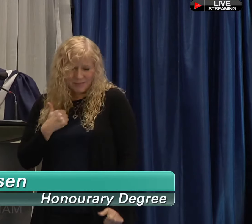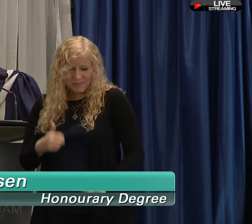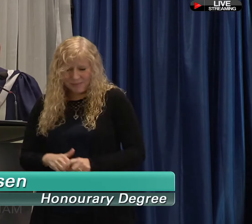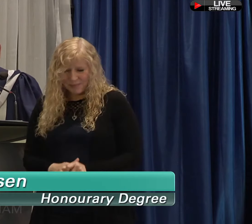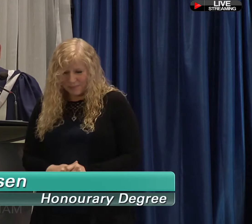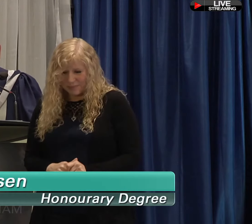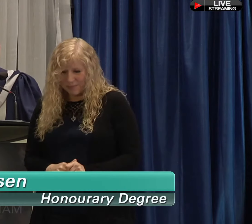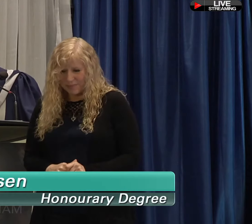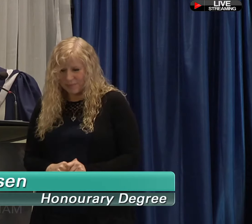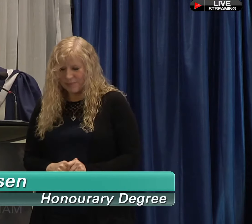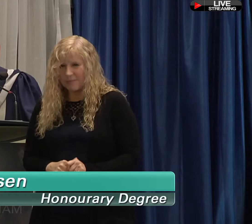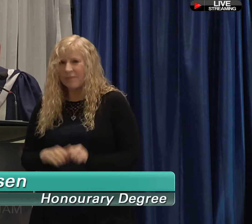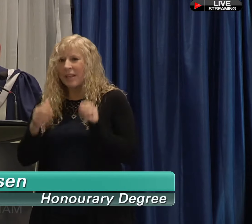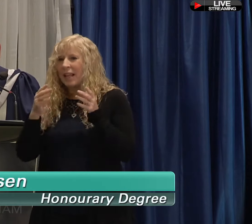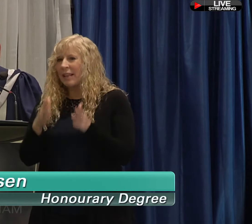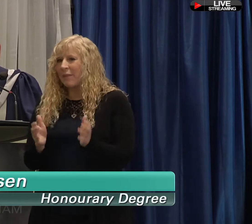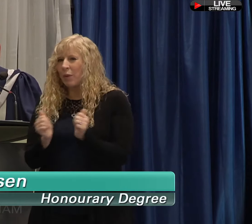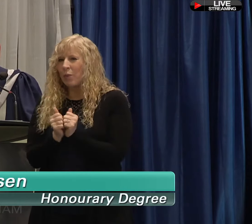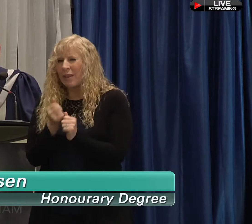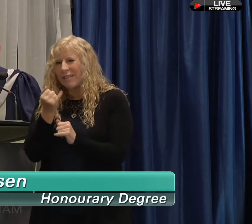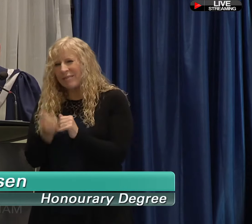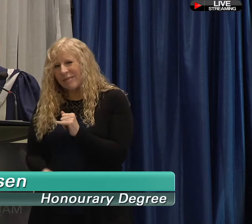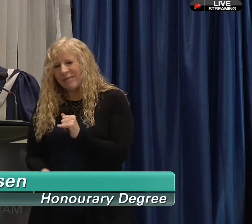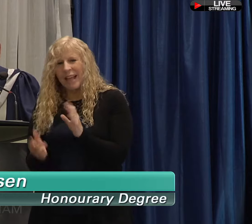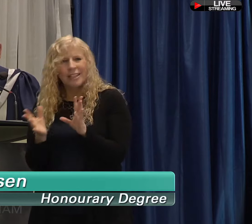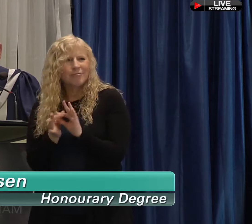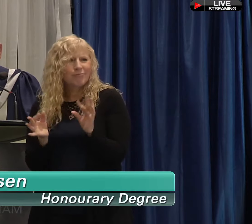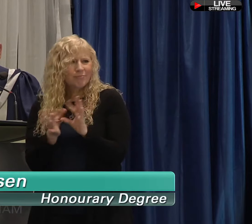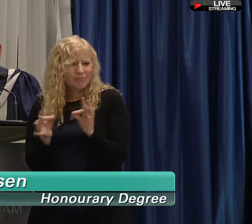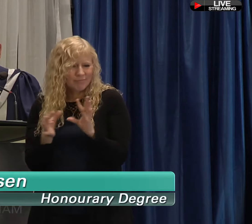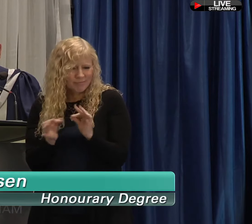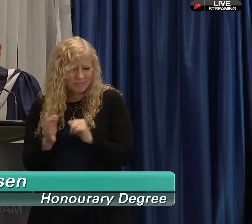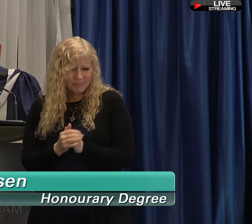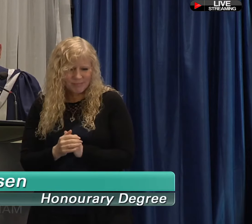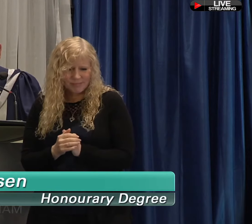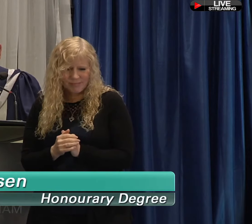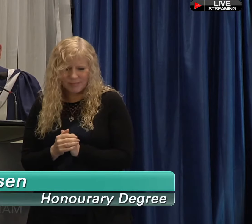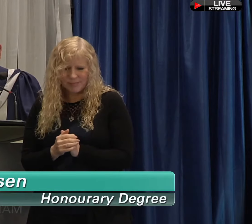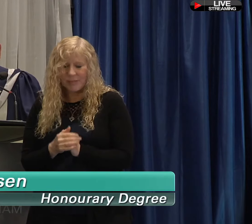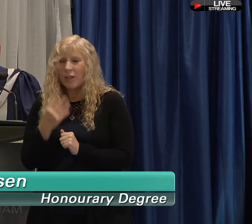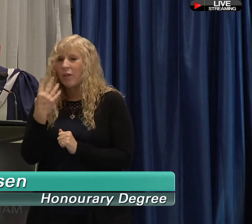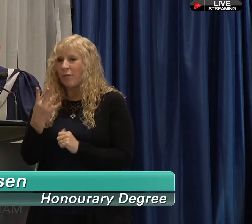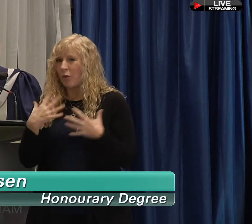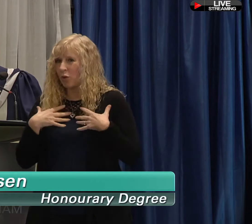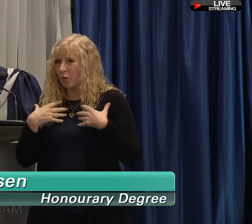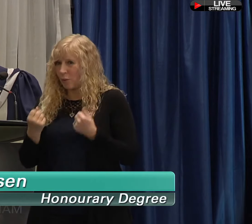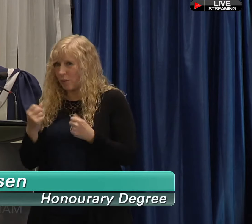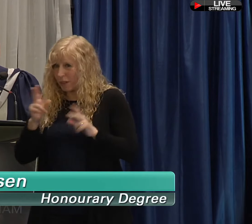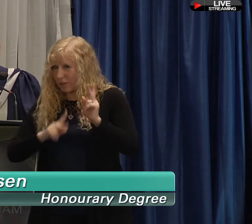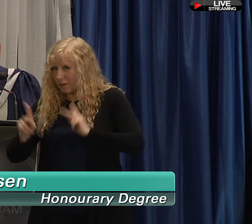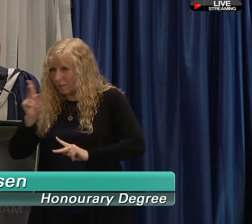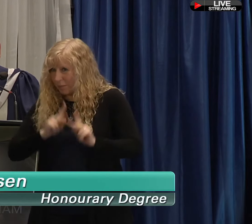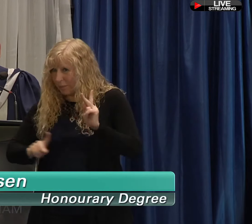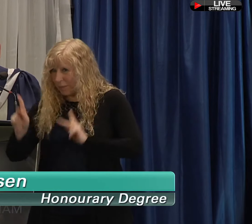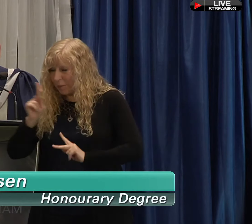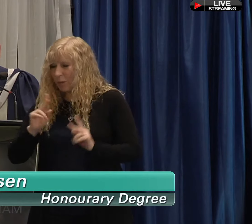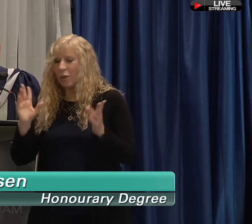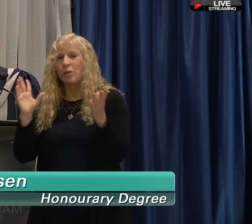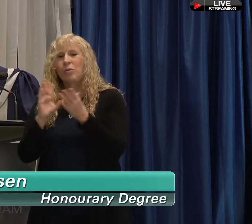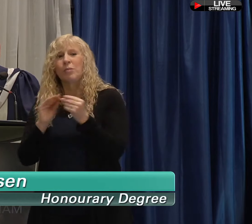And I will leave you with the last words of four courageous young women who spoke to a forced